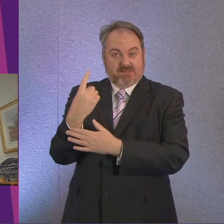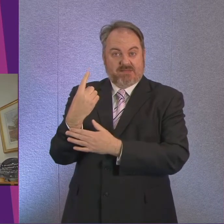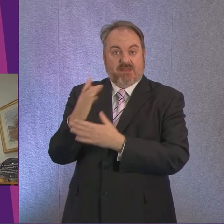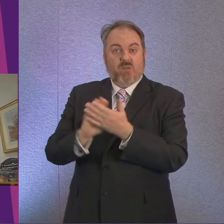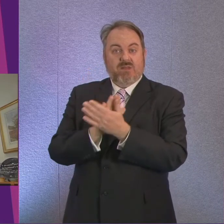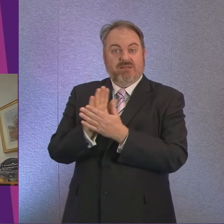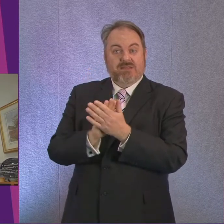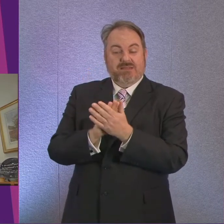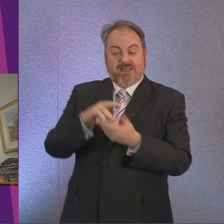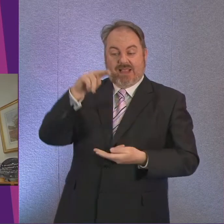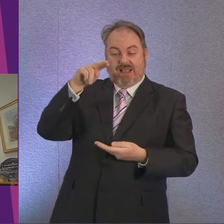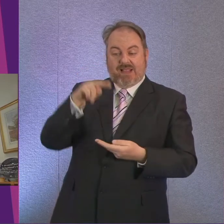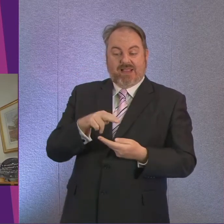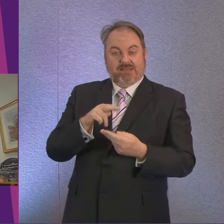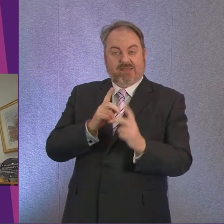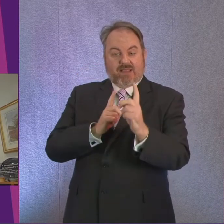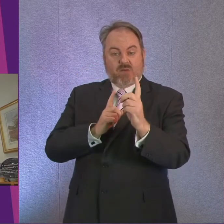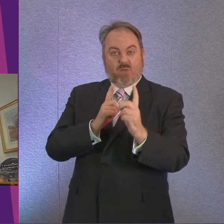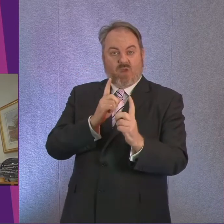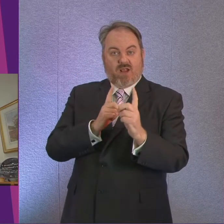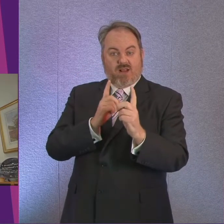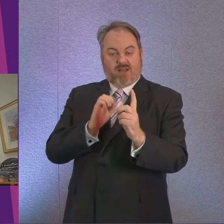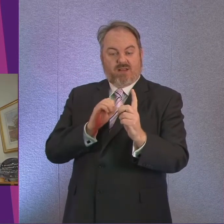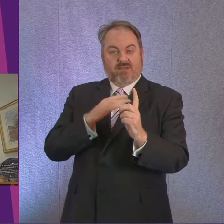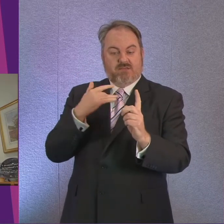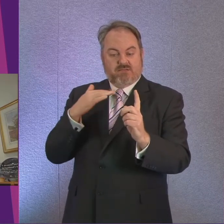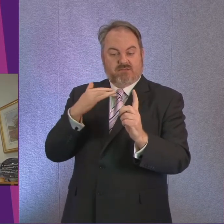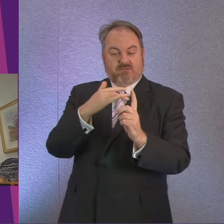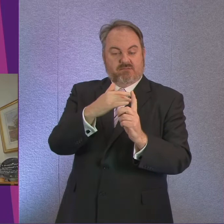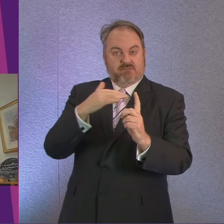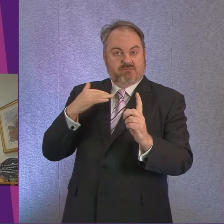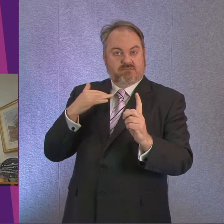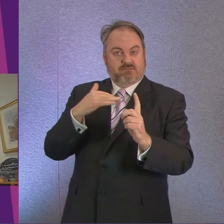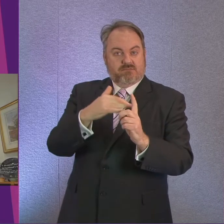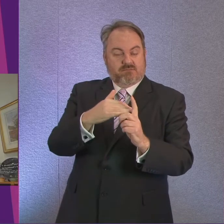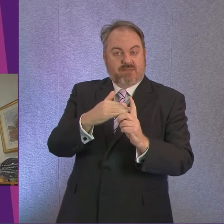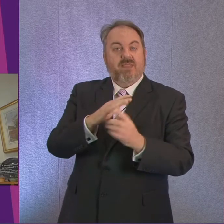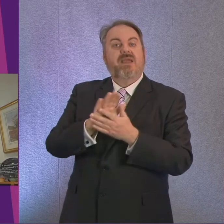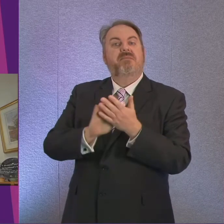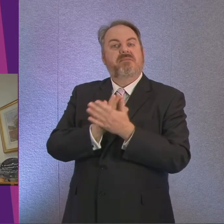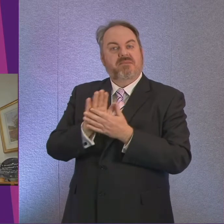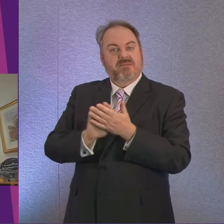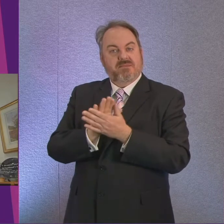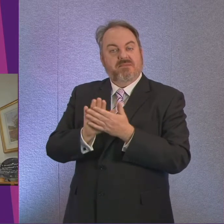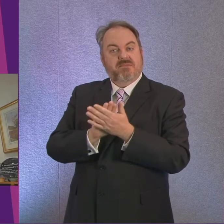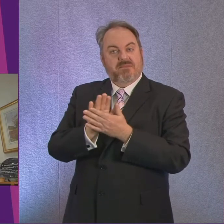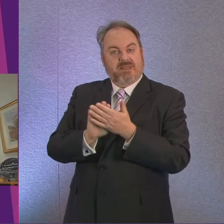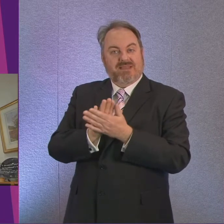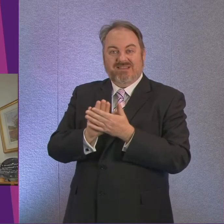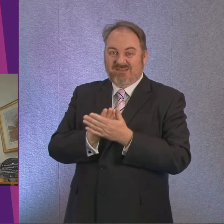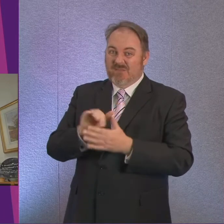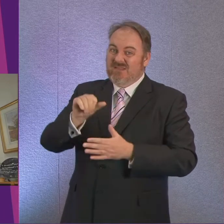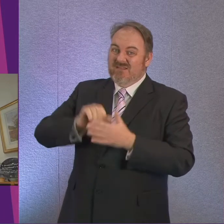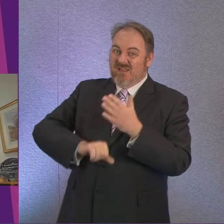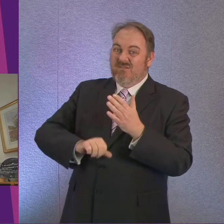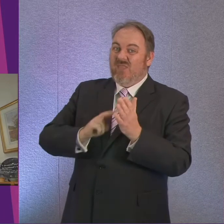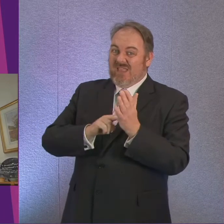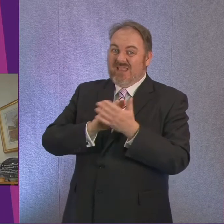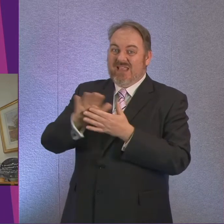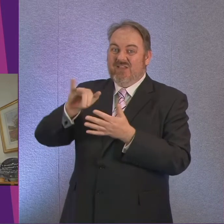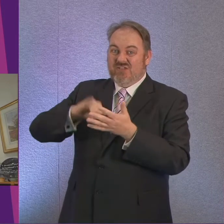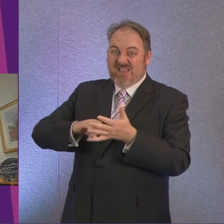1, we are in a very acute situation where our National Health Service would face significant challenges, and there would be